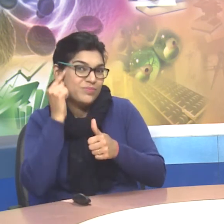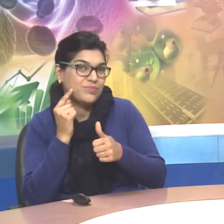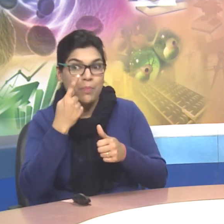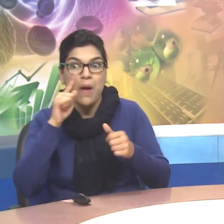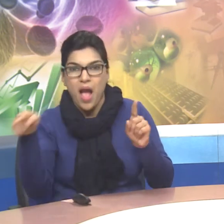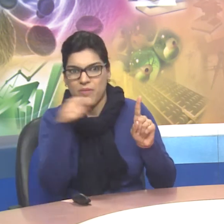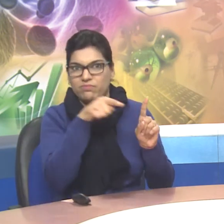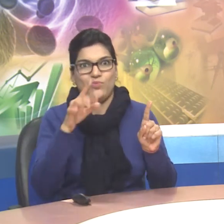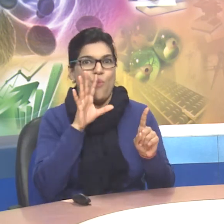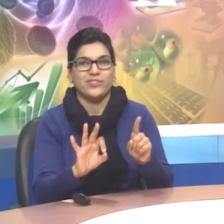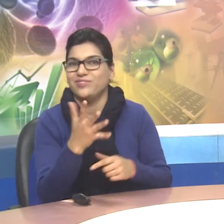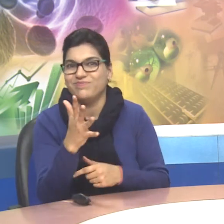Adopted child.